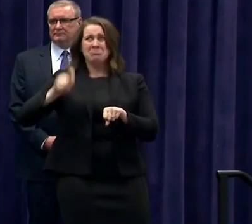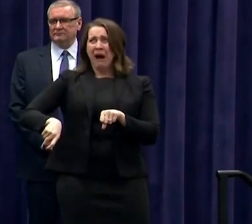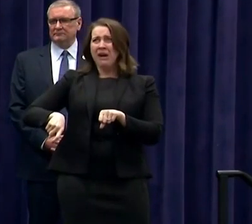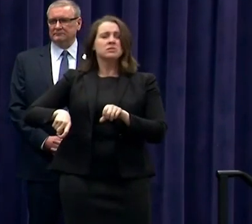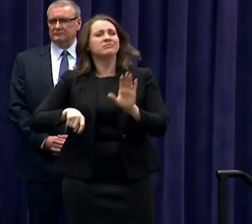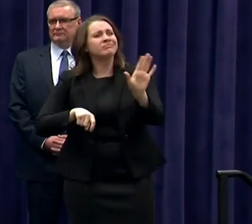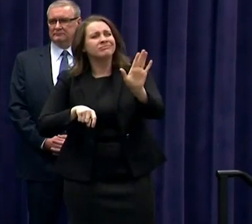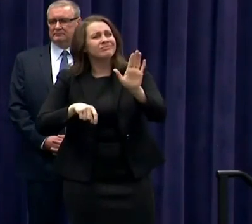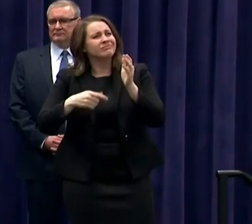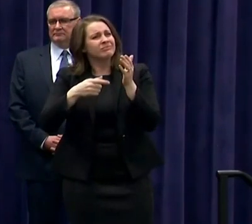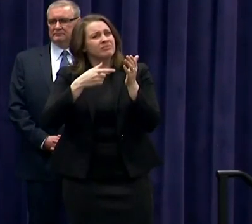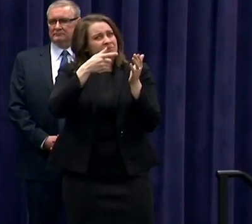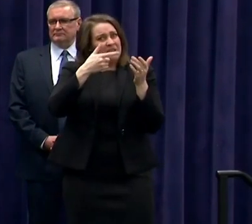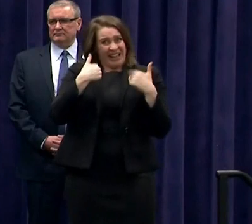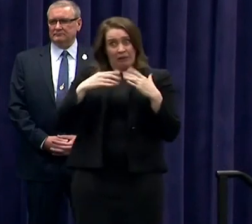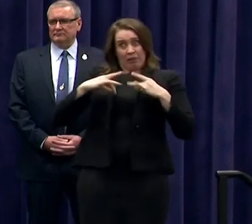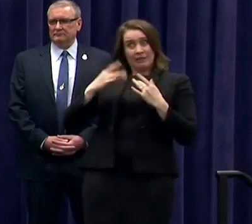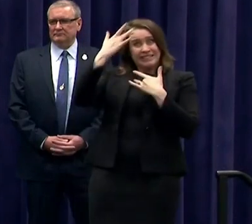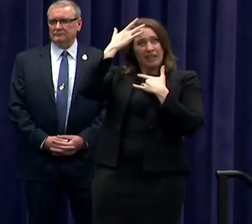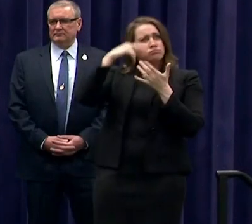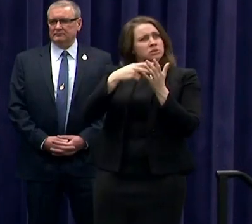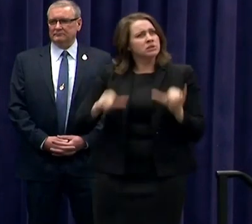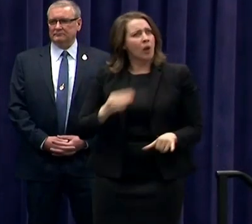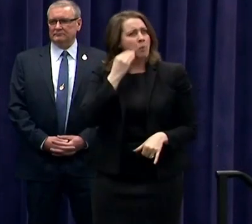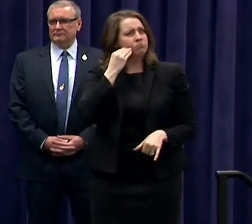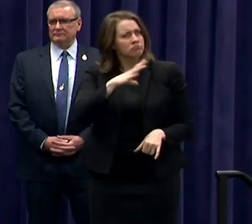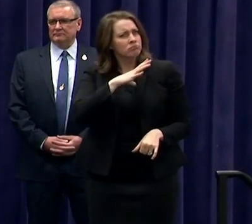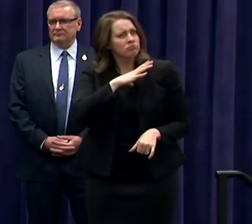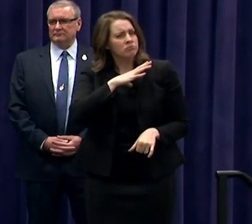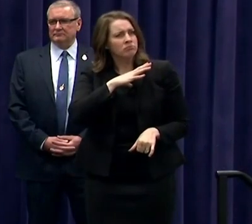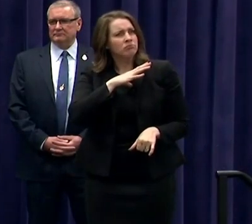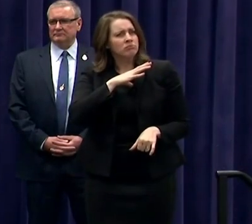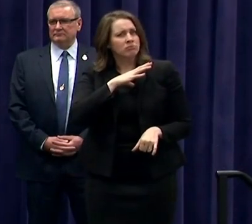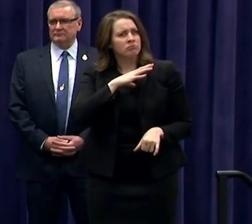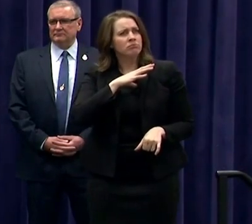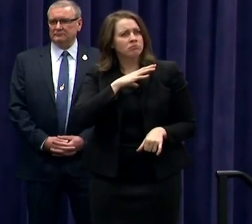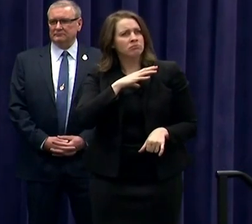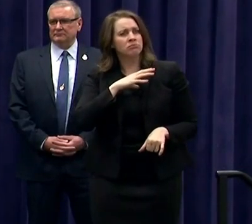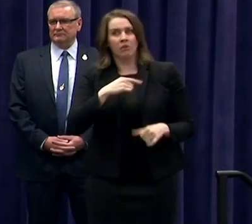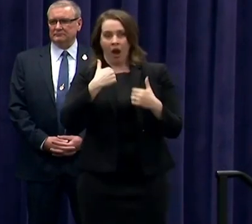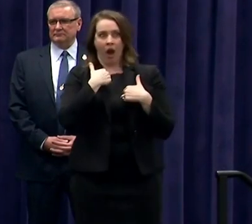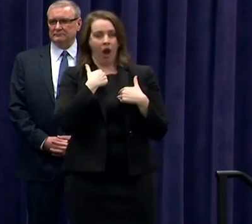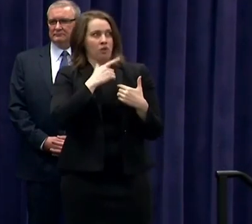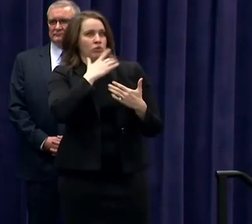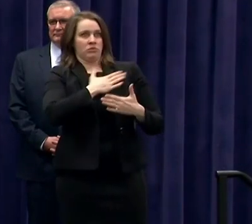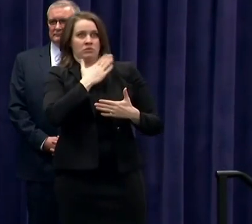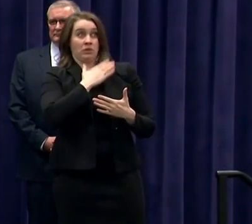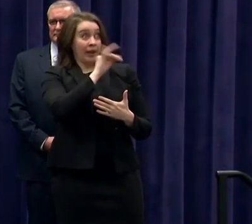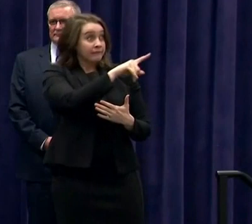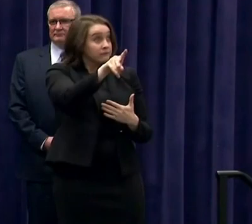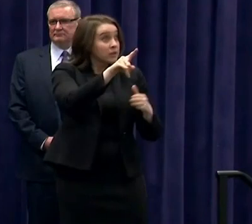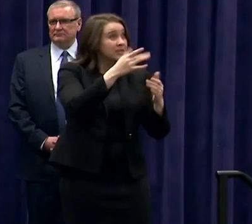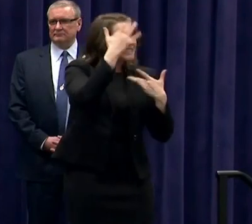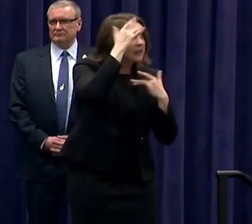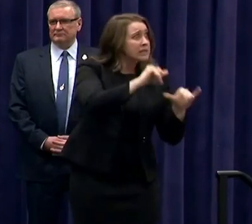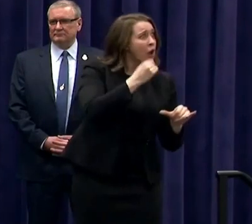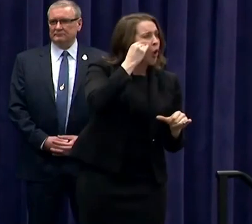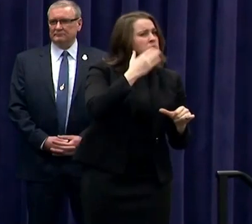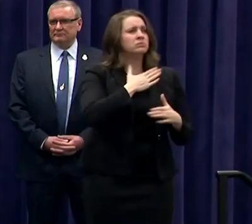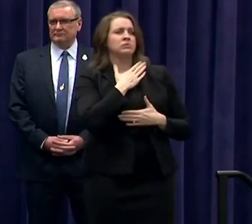that rule still applies to them. If you're sick, stay home. And I'm grateful that people are abiding by that. We have a